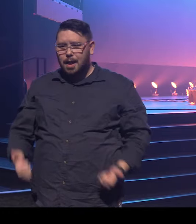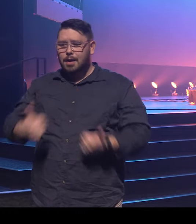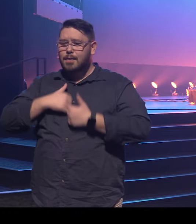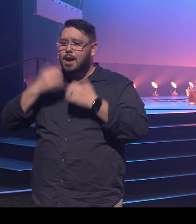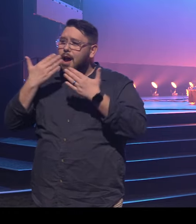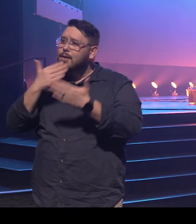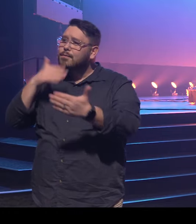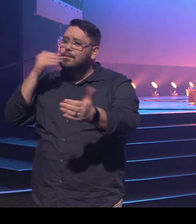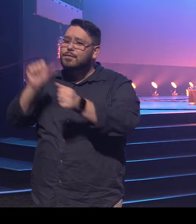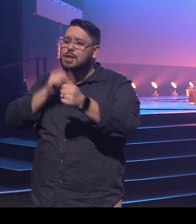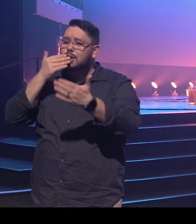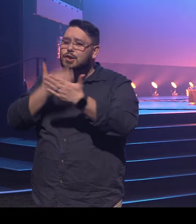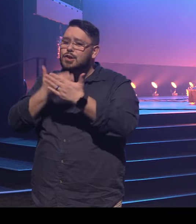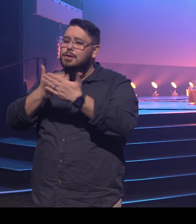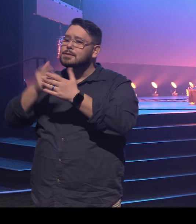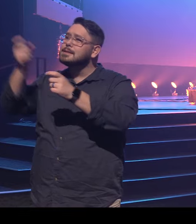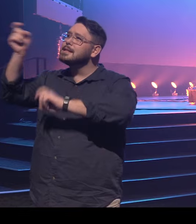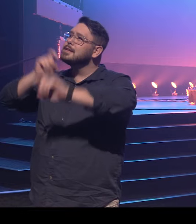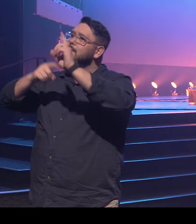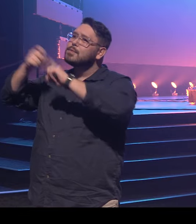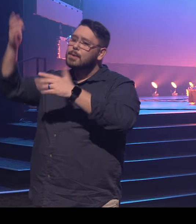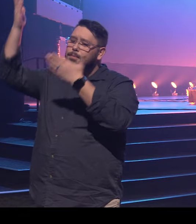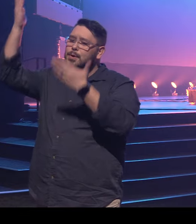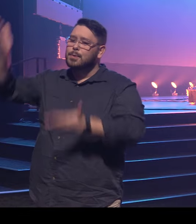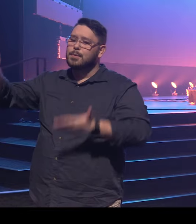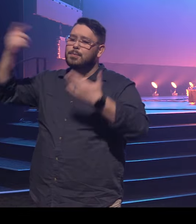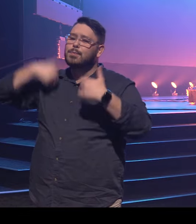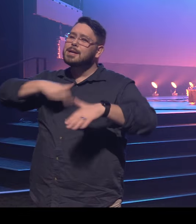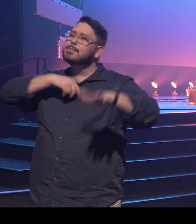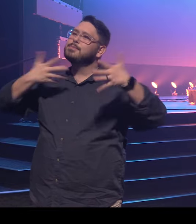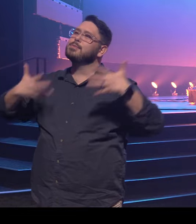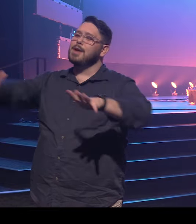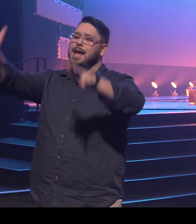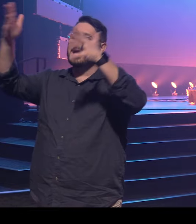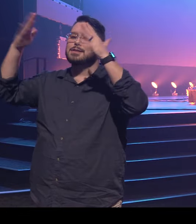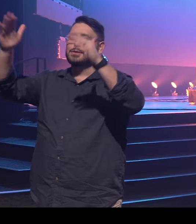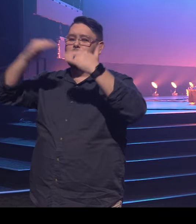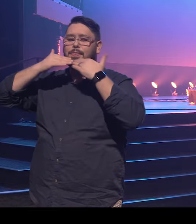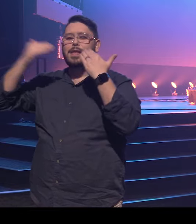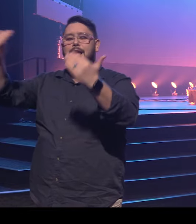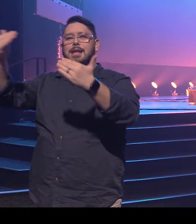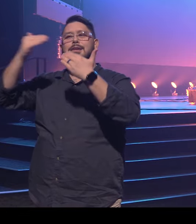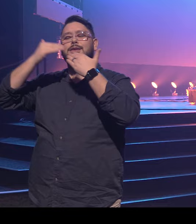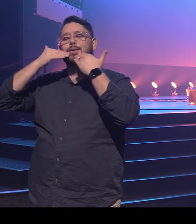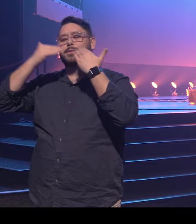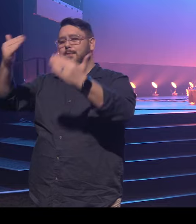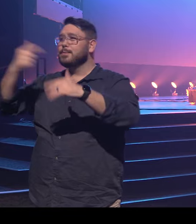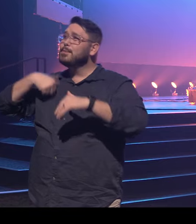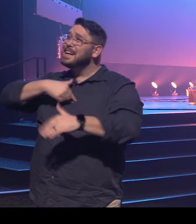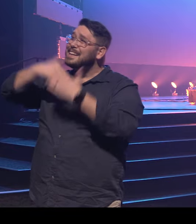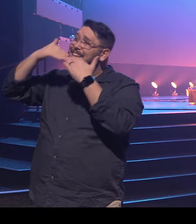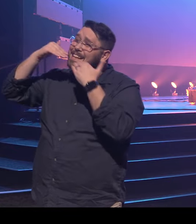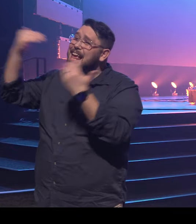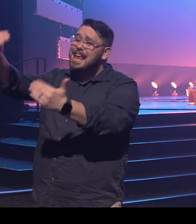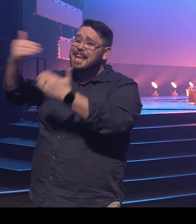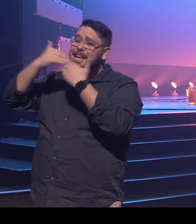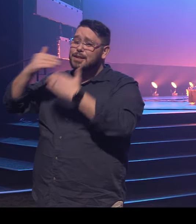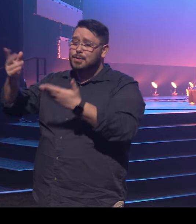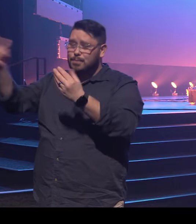But it comes from you, Jesus. So Lord, we praise you, God. We thank you. Lord, we thank you that you bring